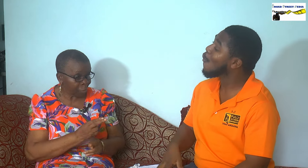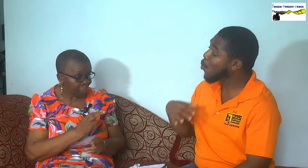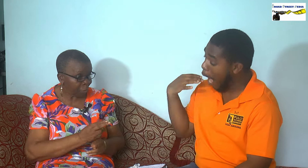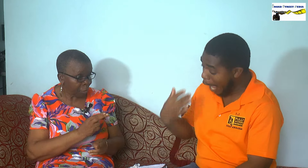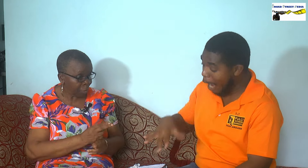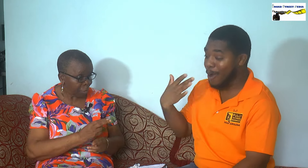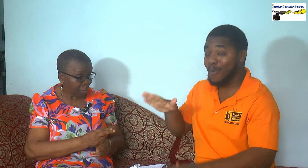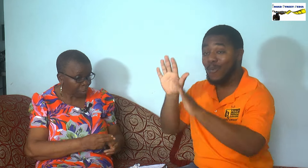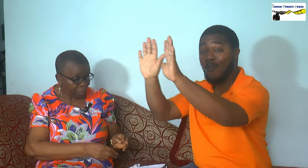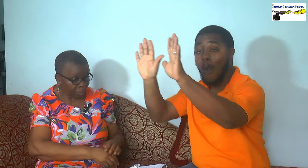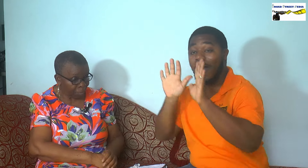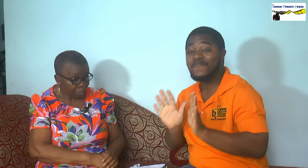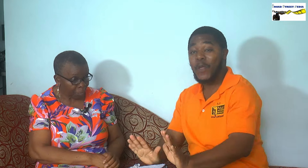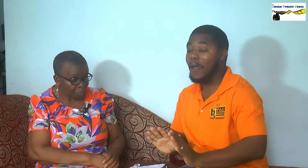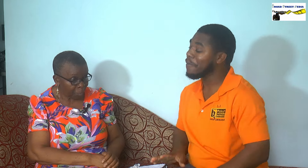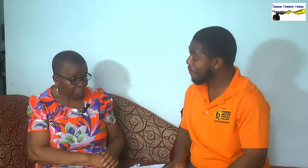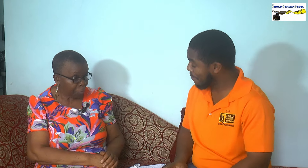Right. Wow, wonderful.